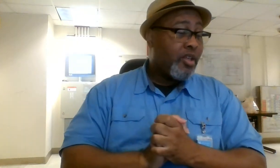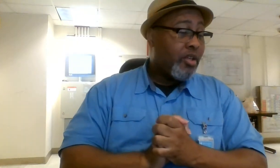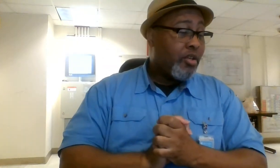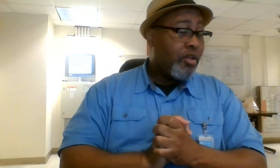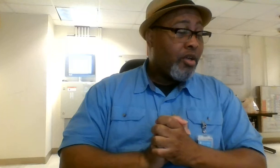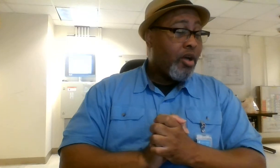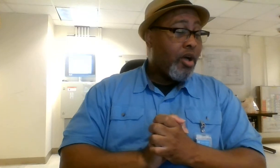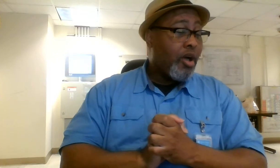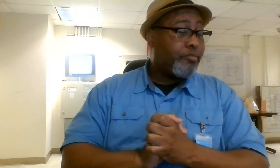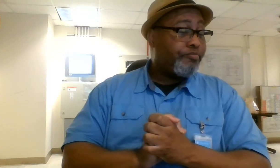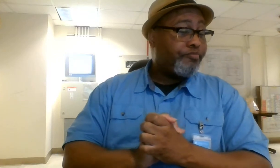Um.